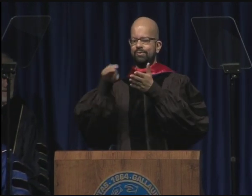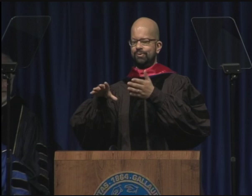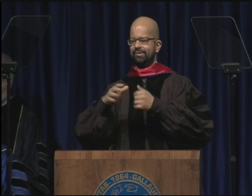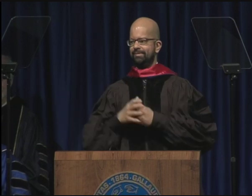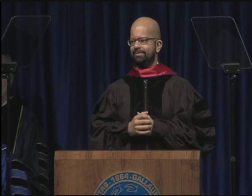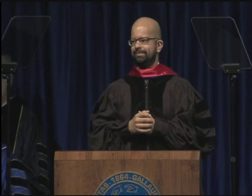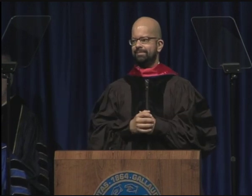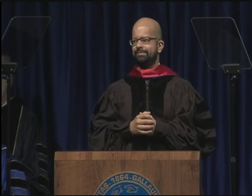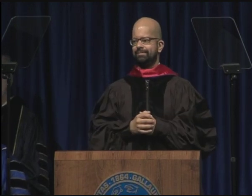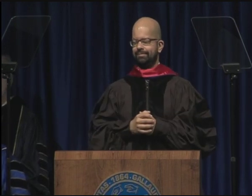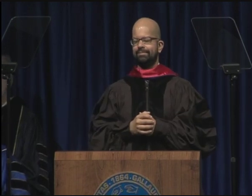one PhD student.